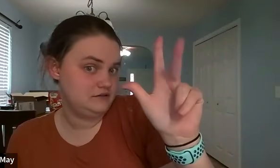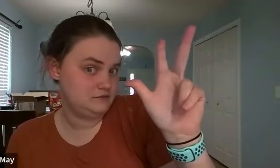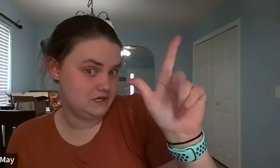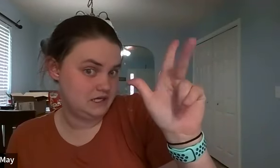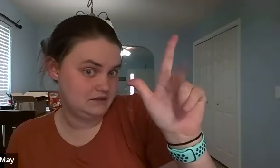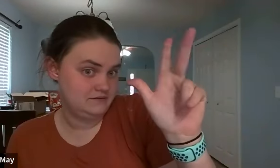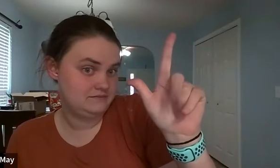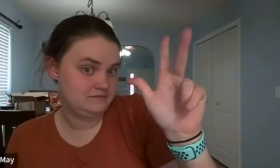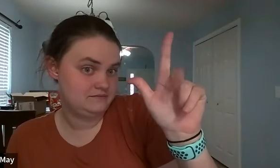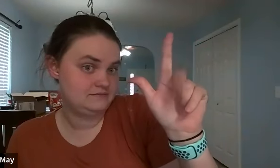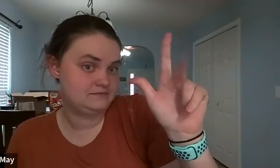23,